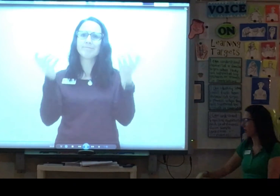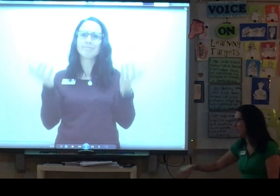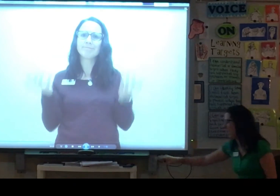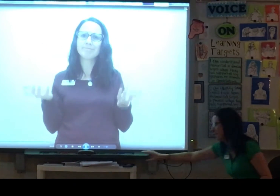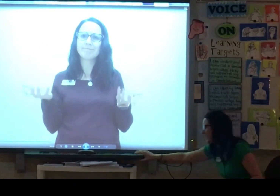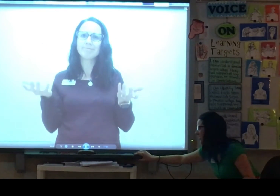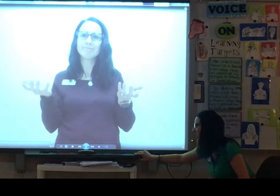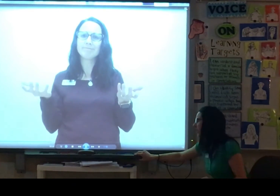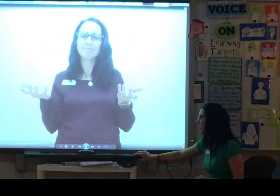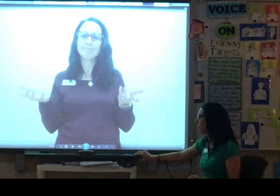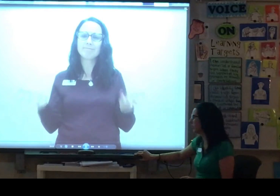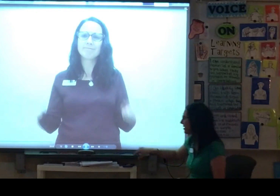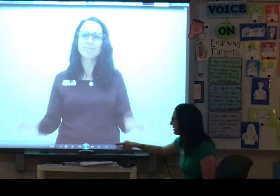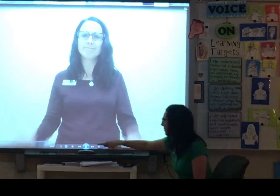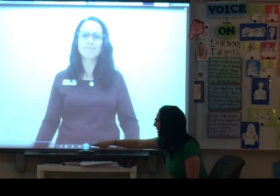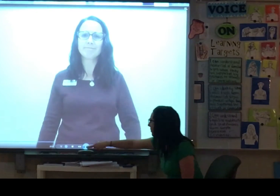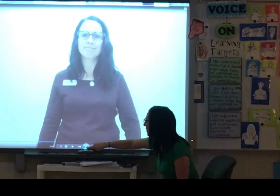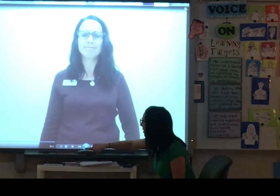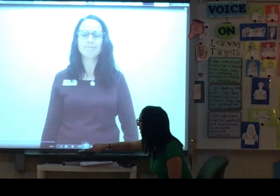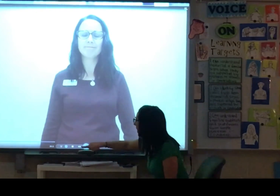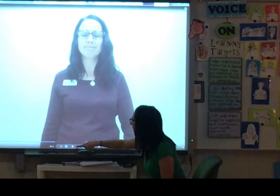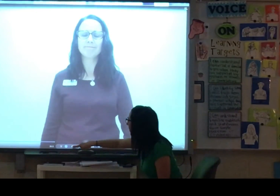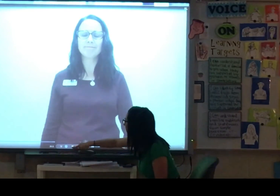Alright, I'm about to start over, but some people are not